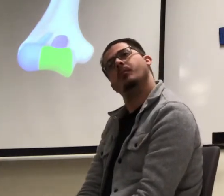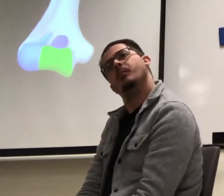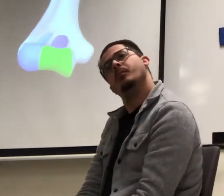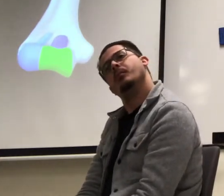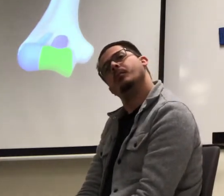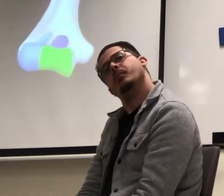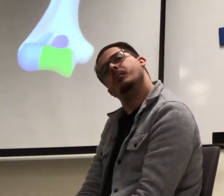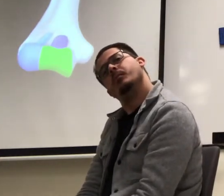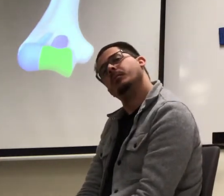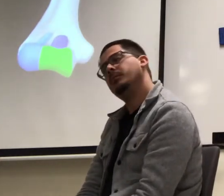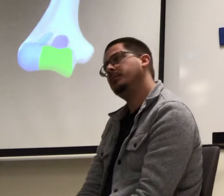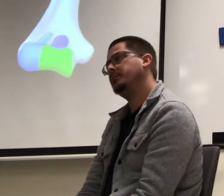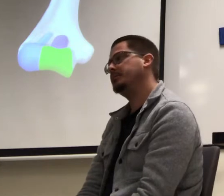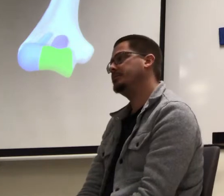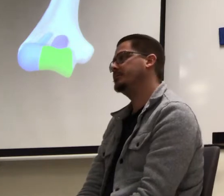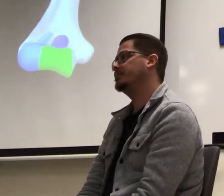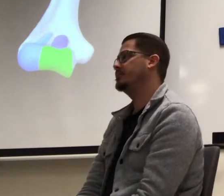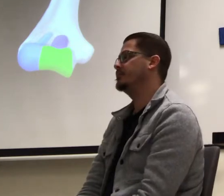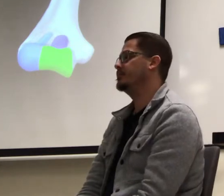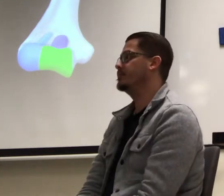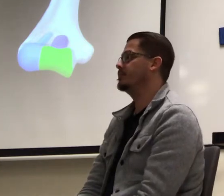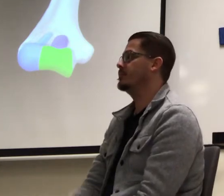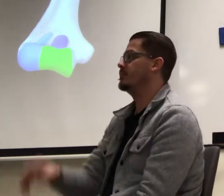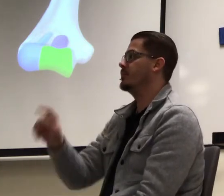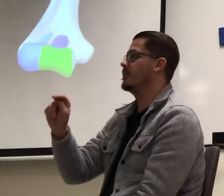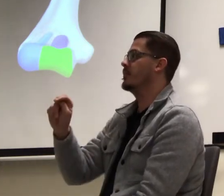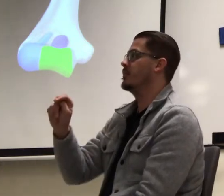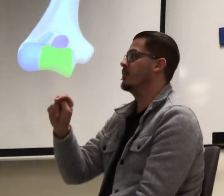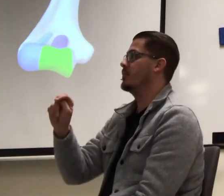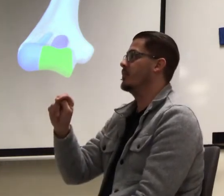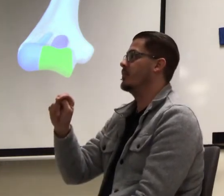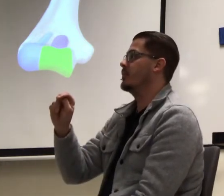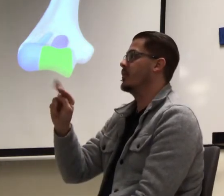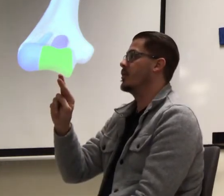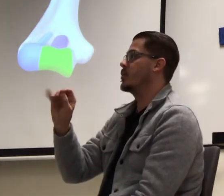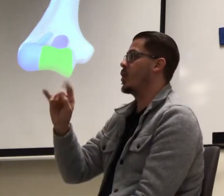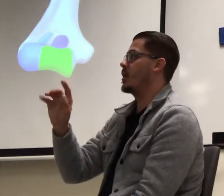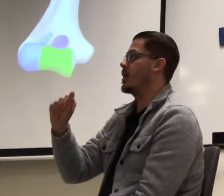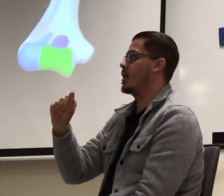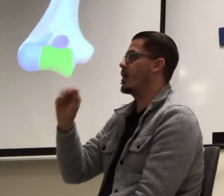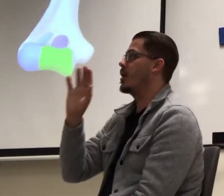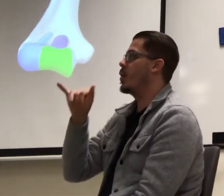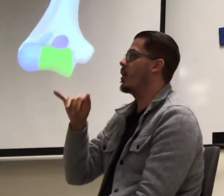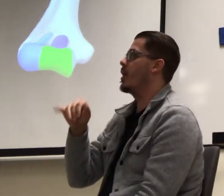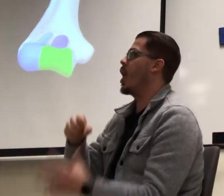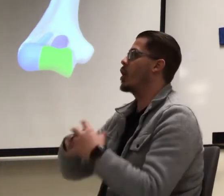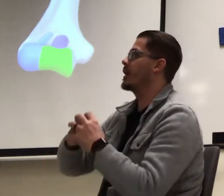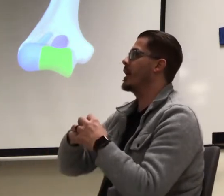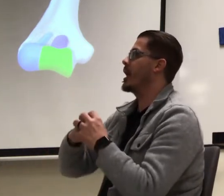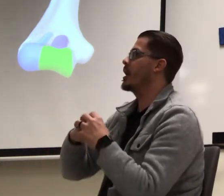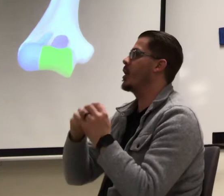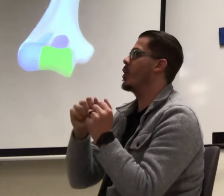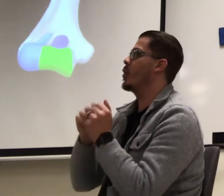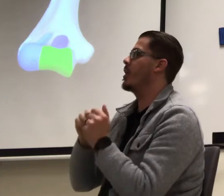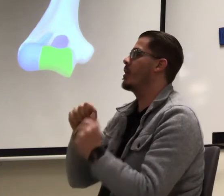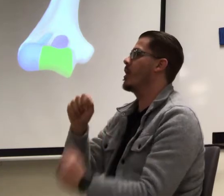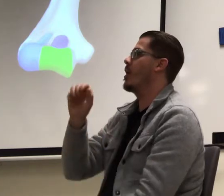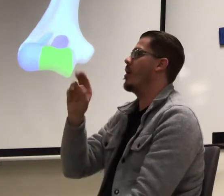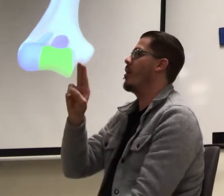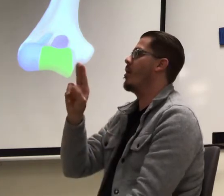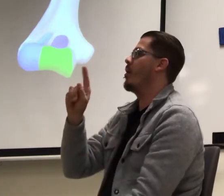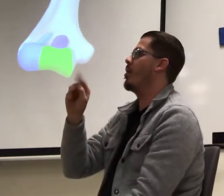Radius. The trochlea articulates with the trochlear notch of the ulna.